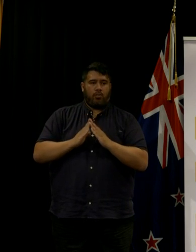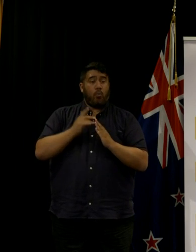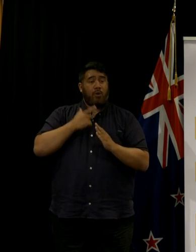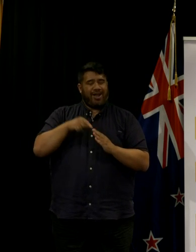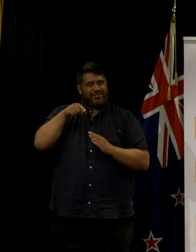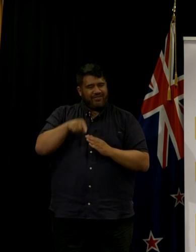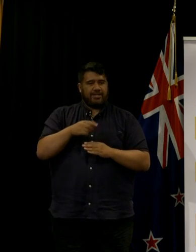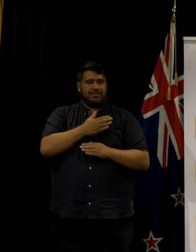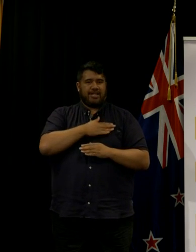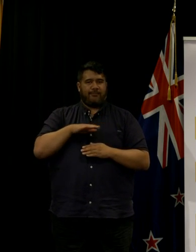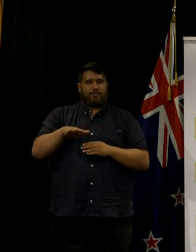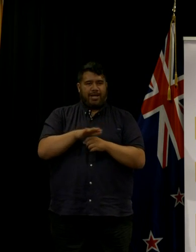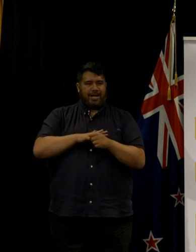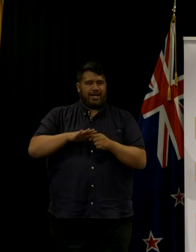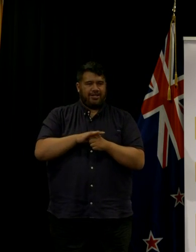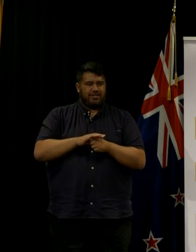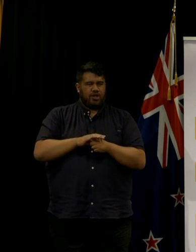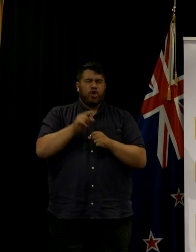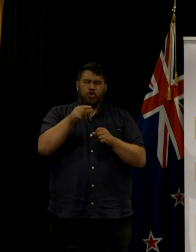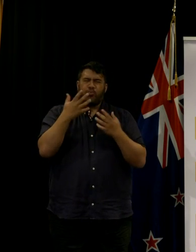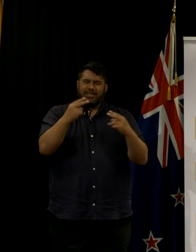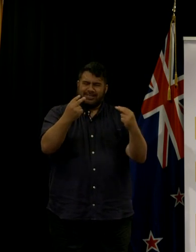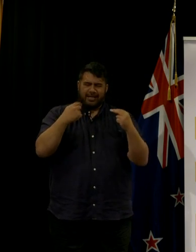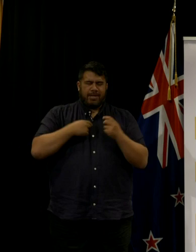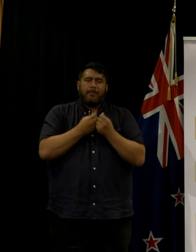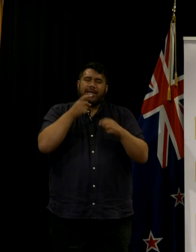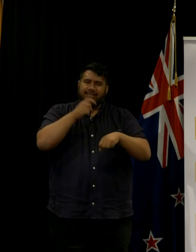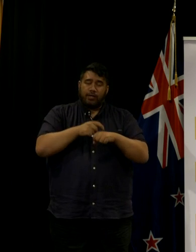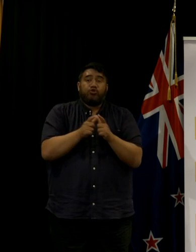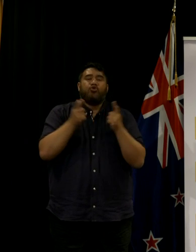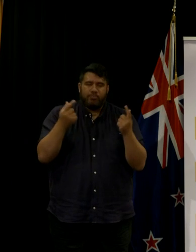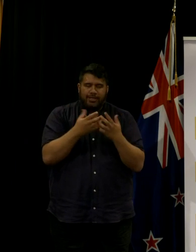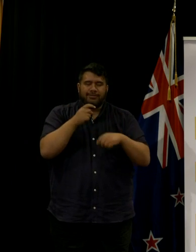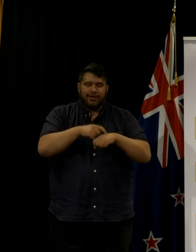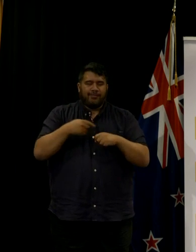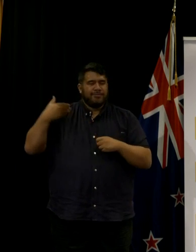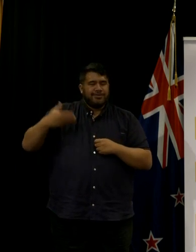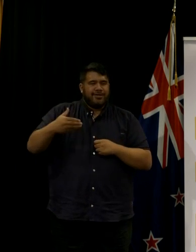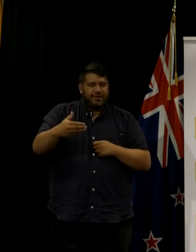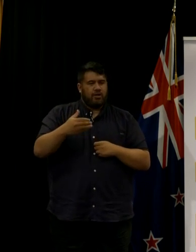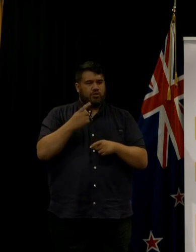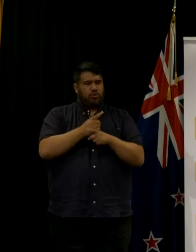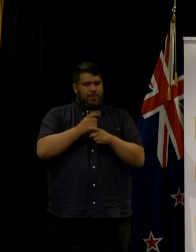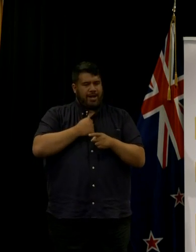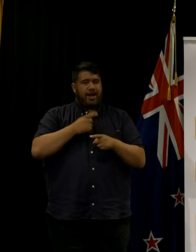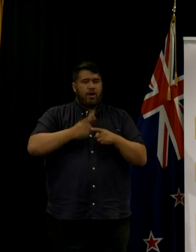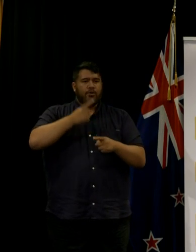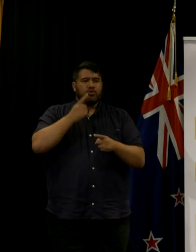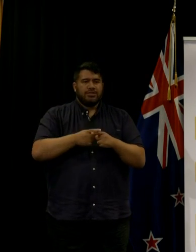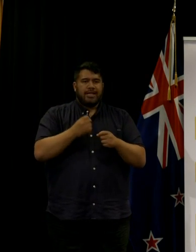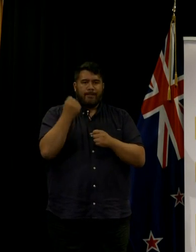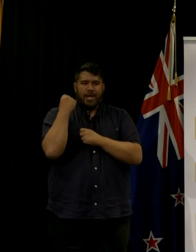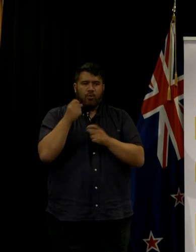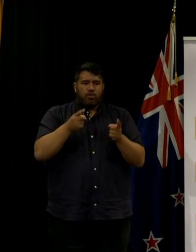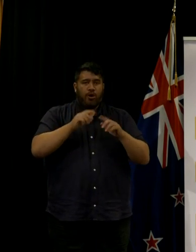over recent years, and I think you've all seen me on this stage probably too many times, we have had a range of emergencies where New